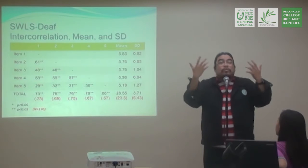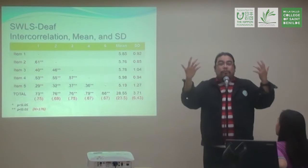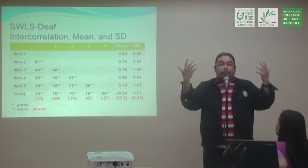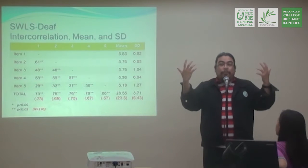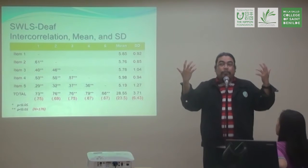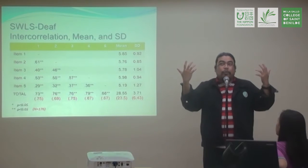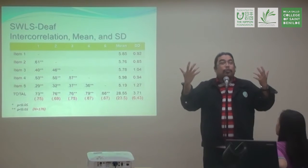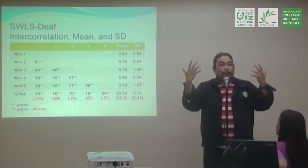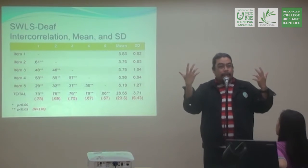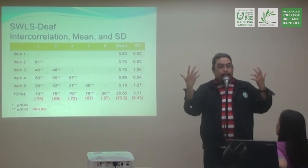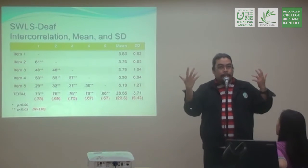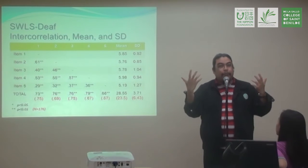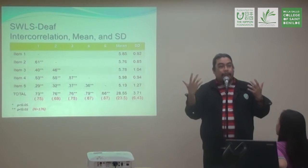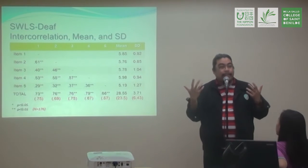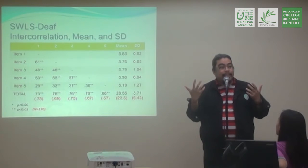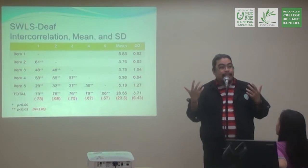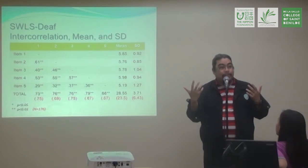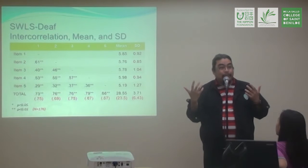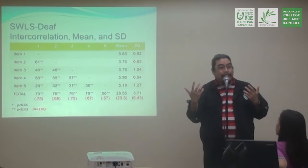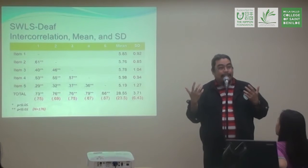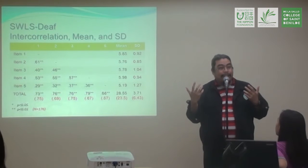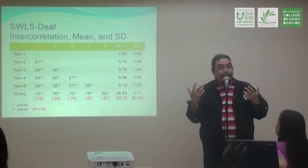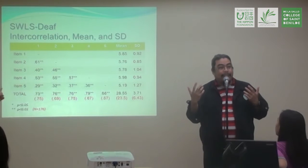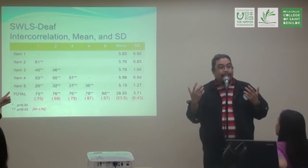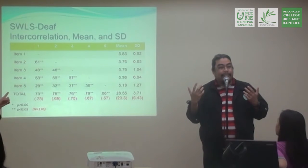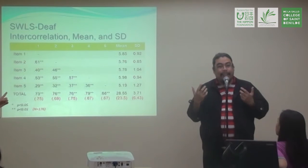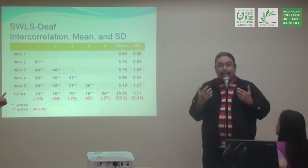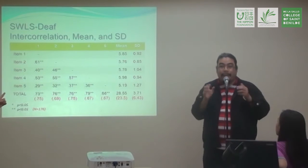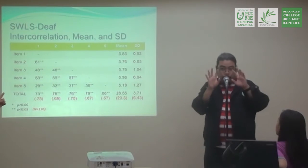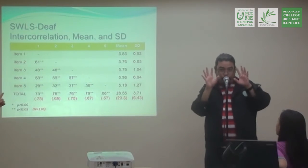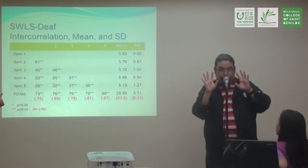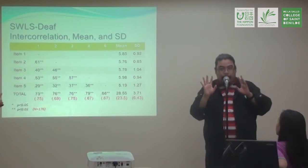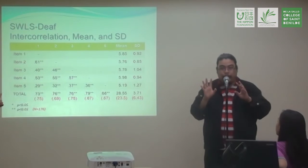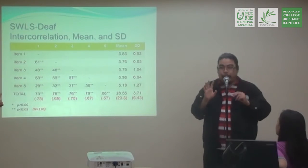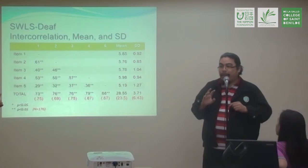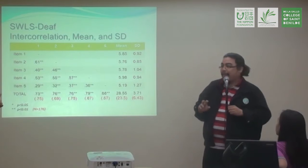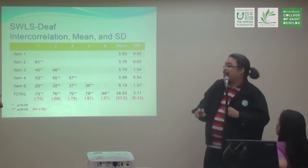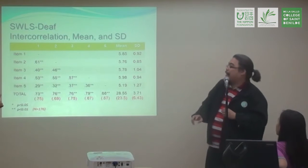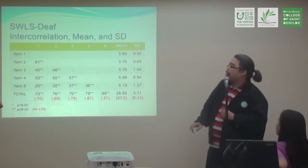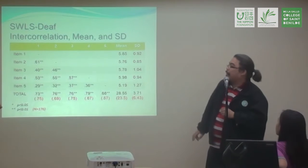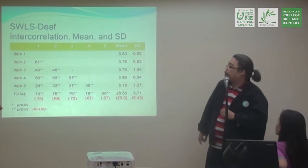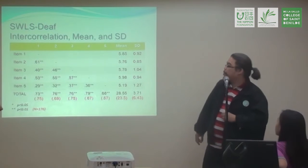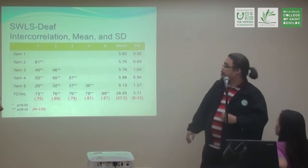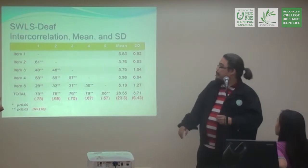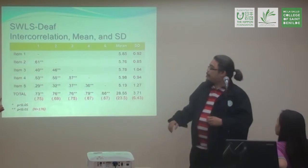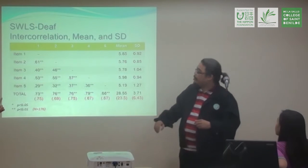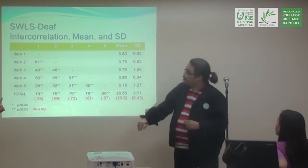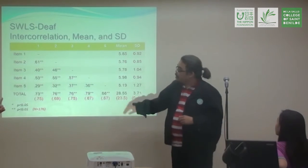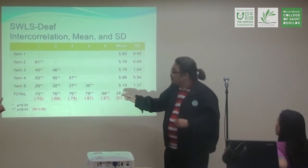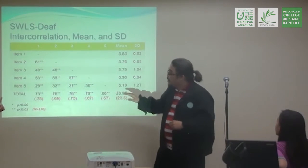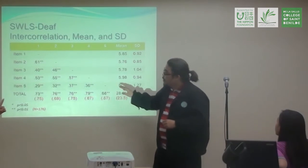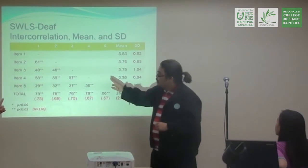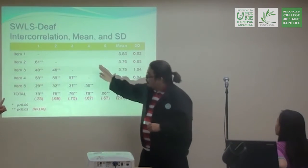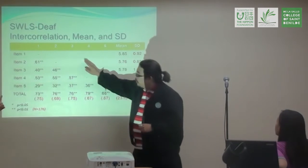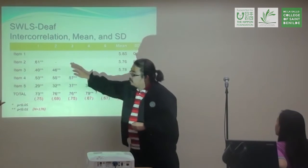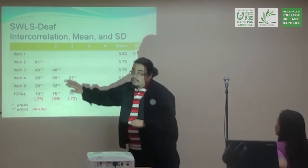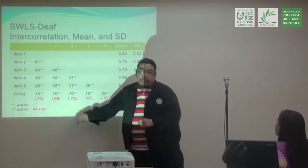measuring 2 very different things basically. Okay, I hope you get that. Now,